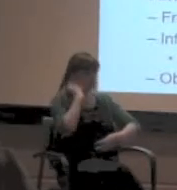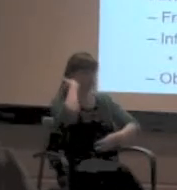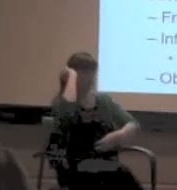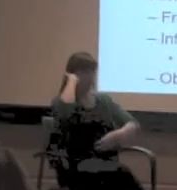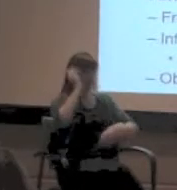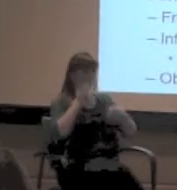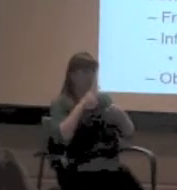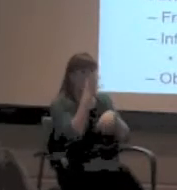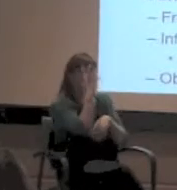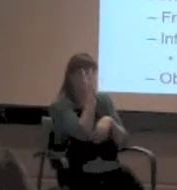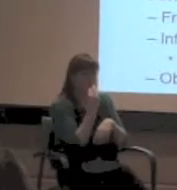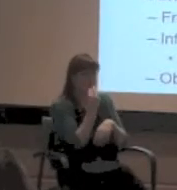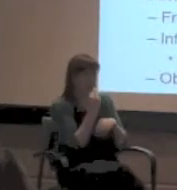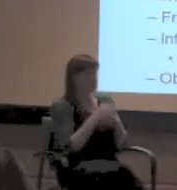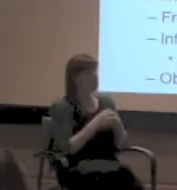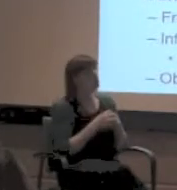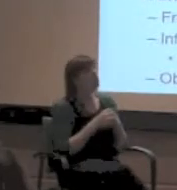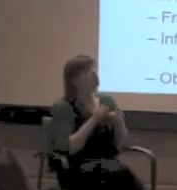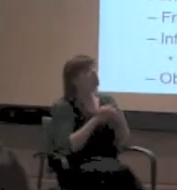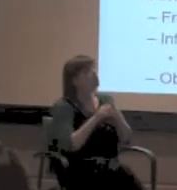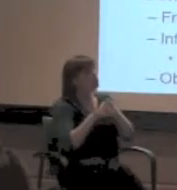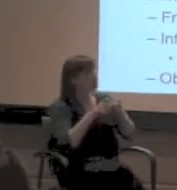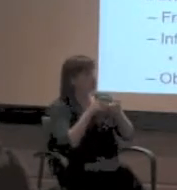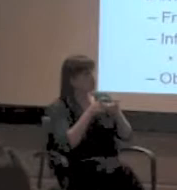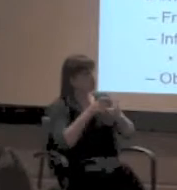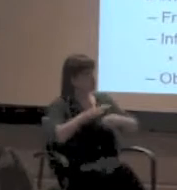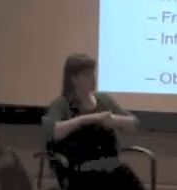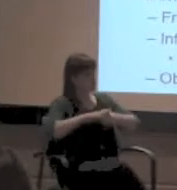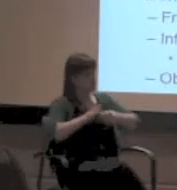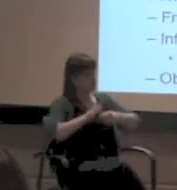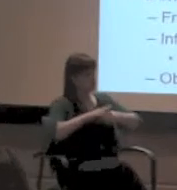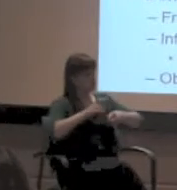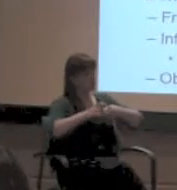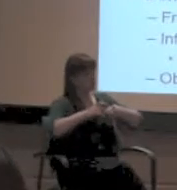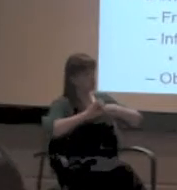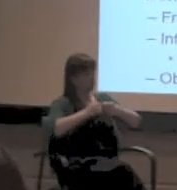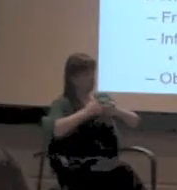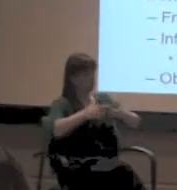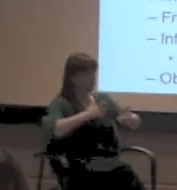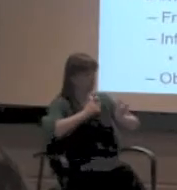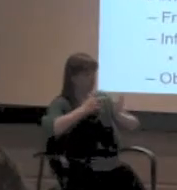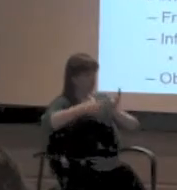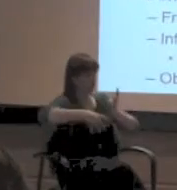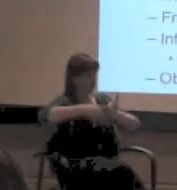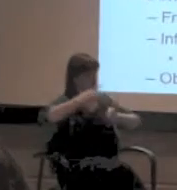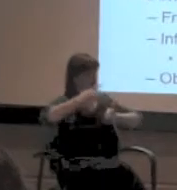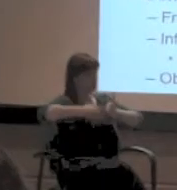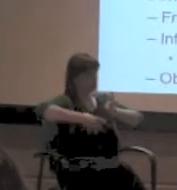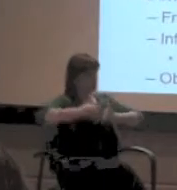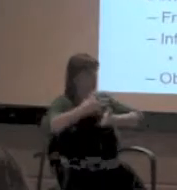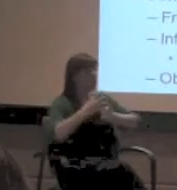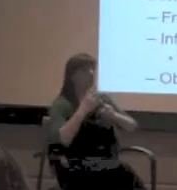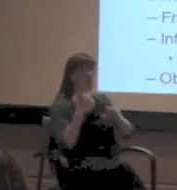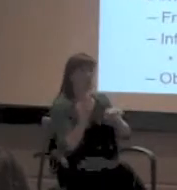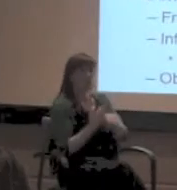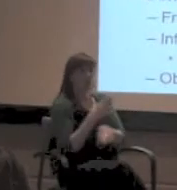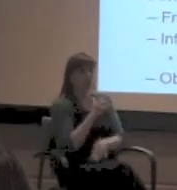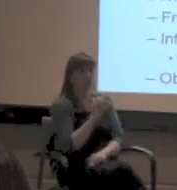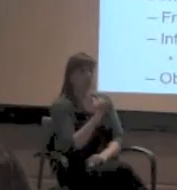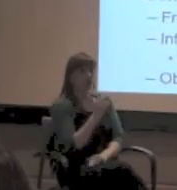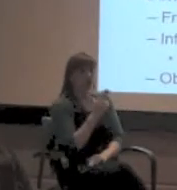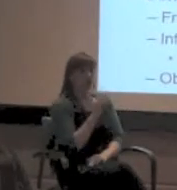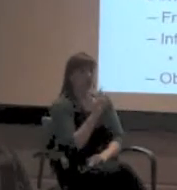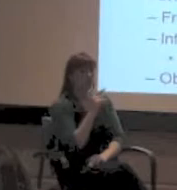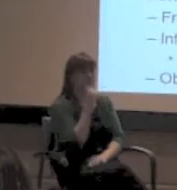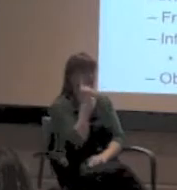sleeping. So, and to control the flow. There's a picture of a valve. We've been using shunts for now 50 years. It was just, I think,